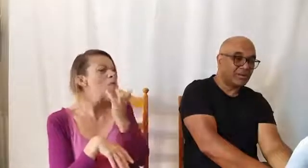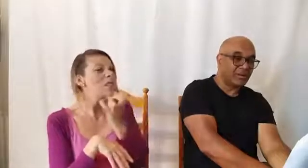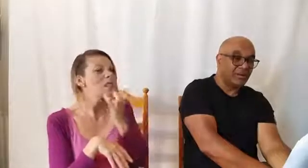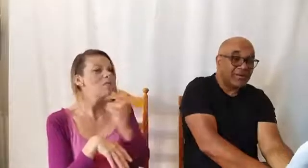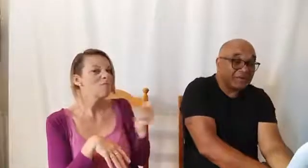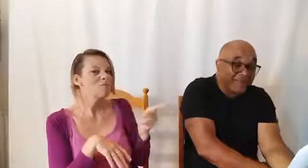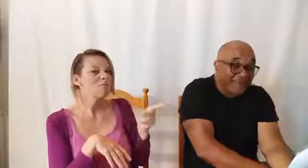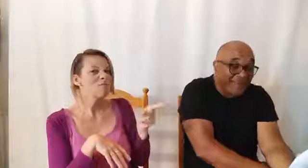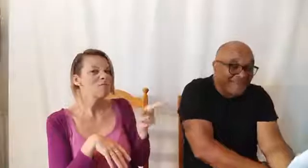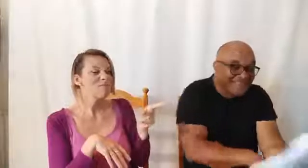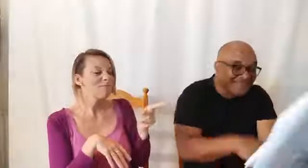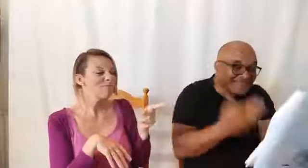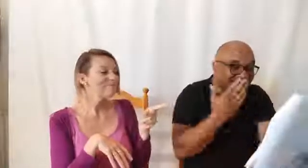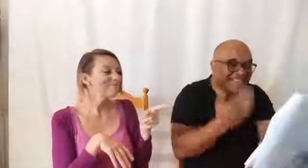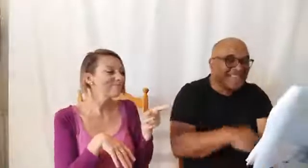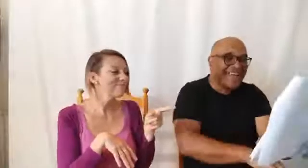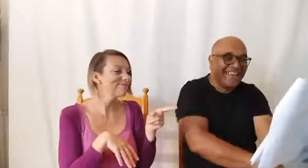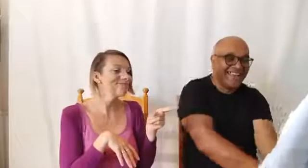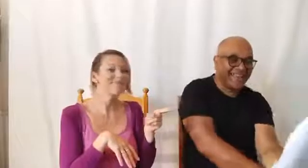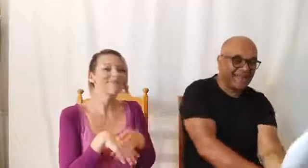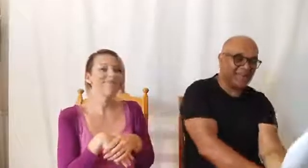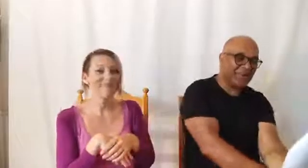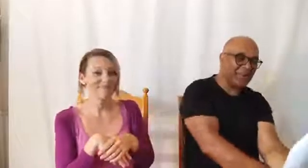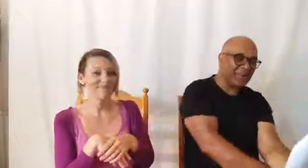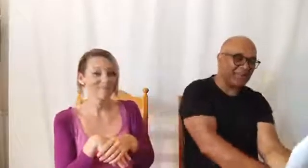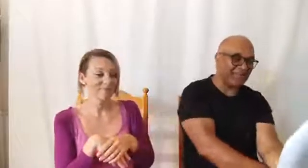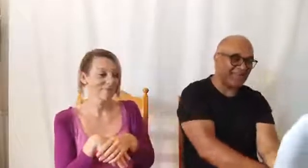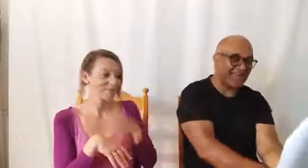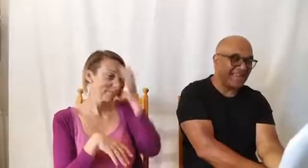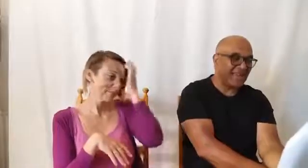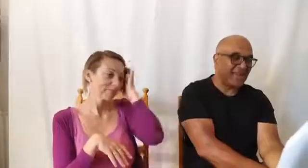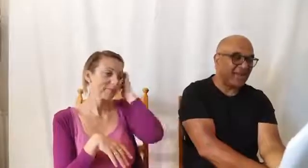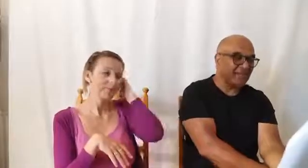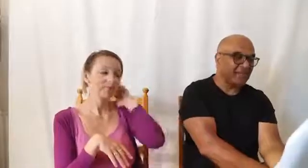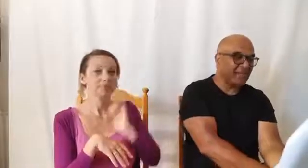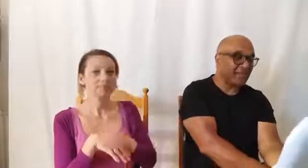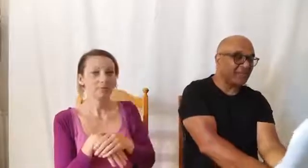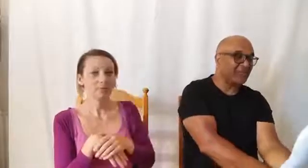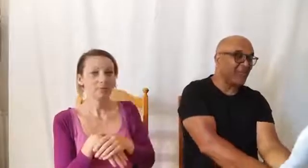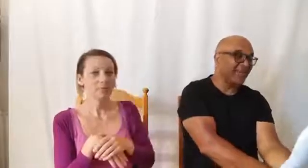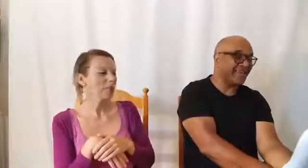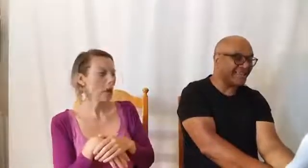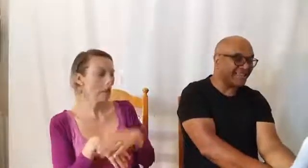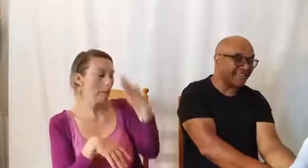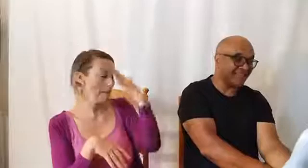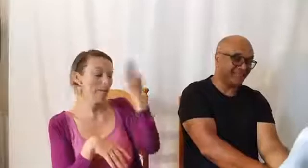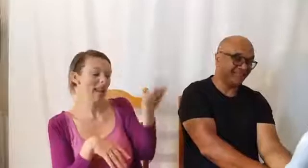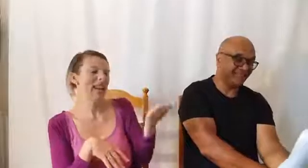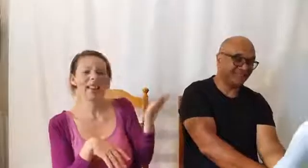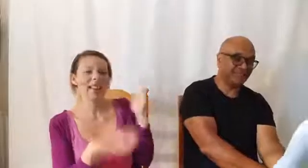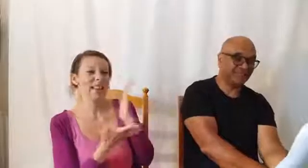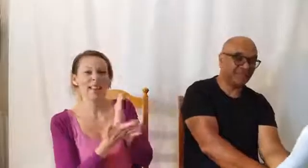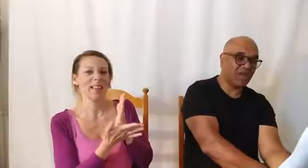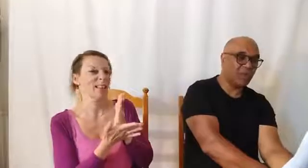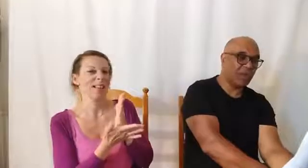I've lost my place. He was old and grumpy, and I did not believe what he said. "I'll go on,